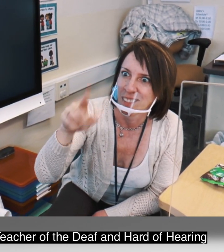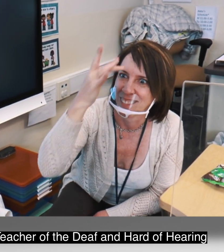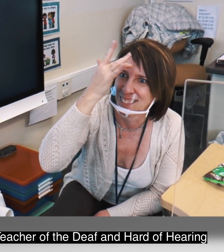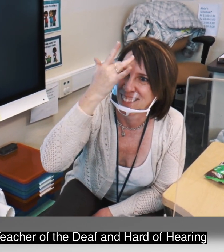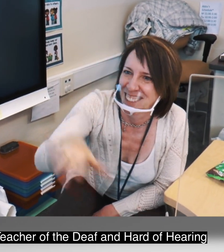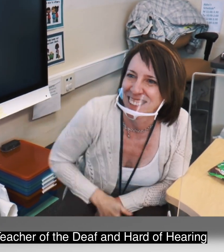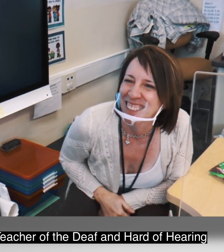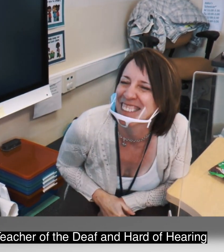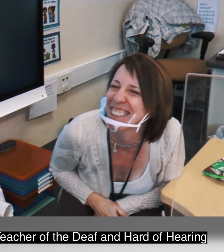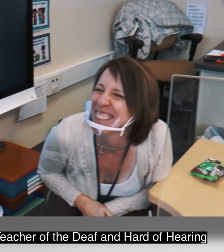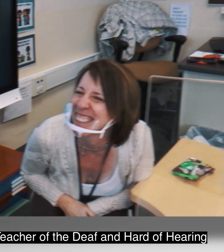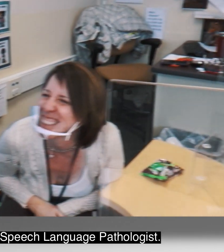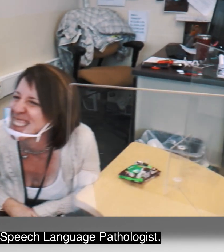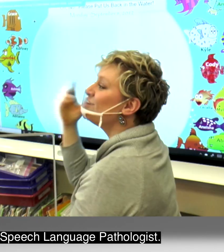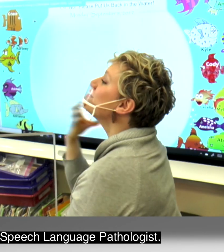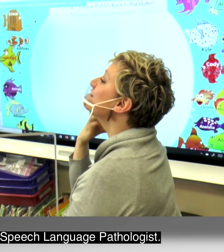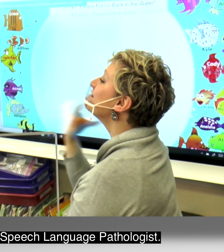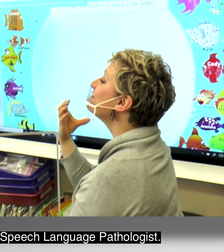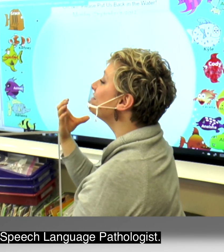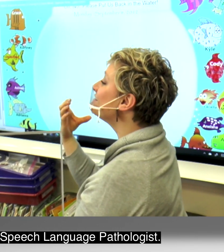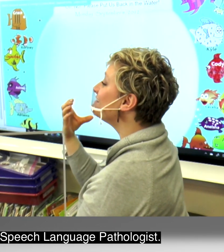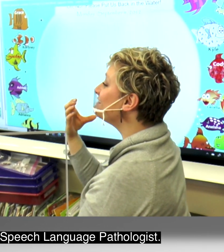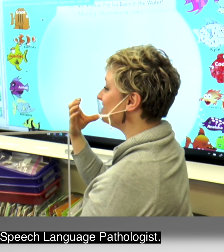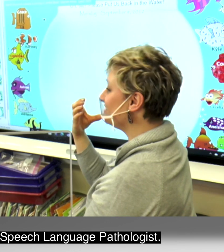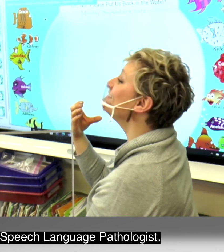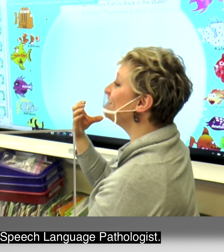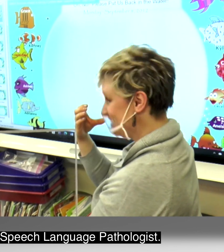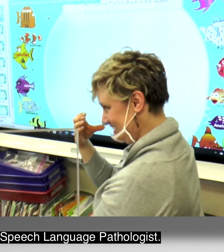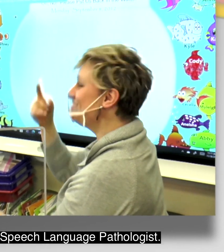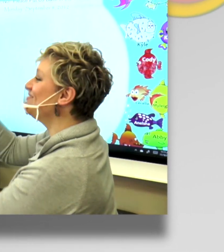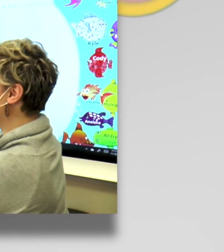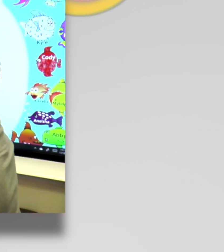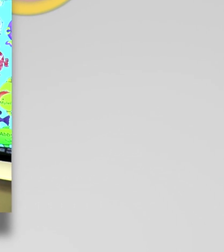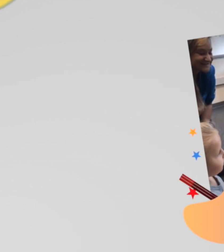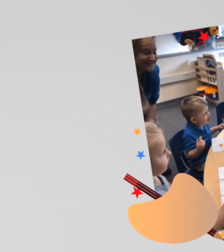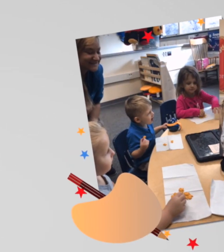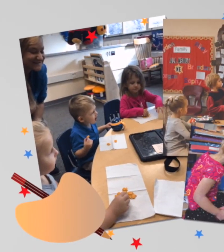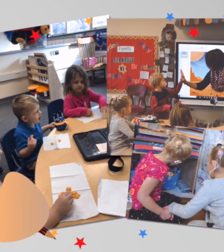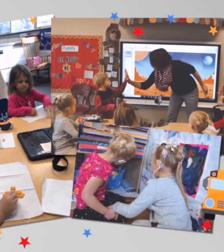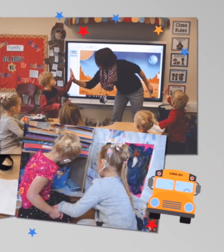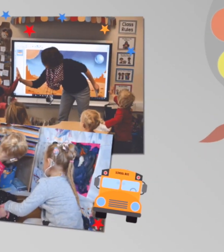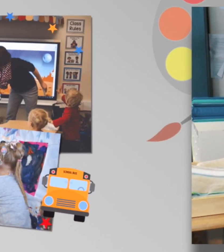hard-of-hearing and a certified speech-language pathologist.